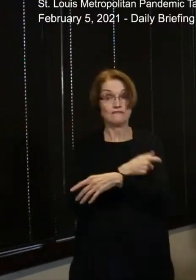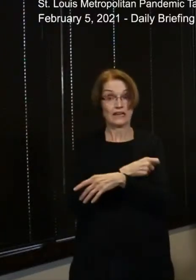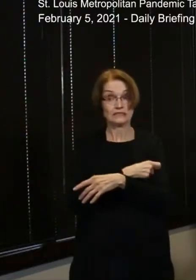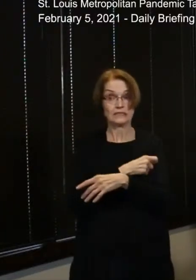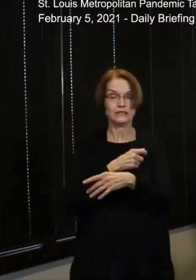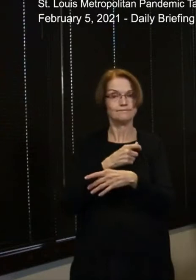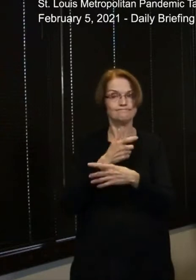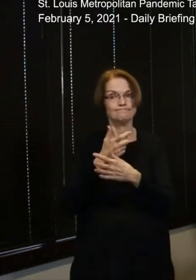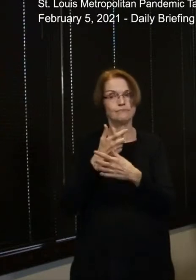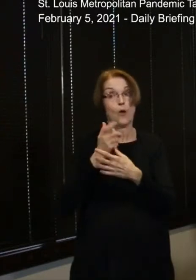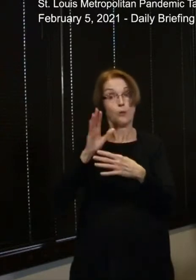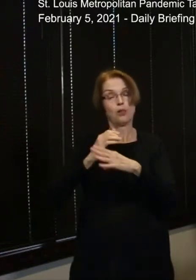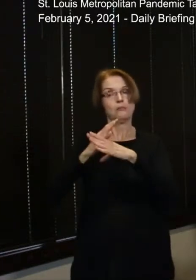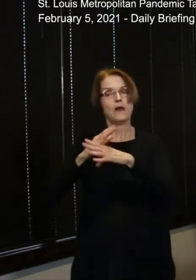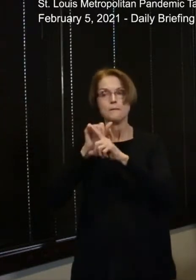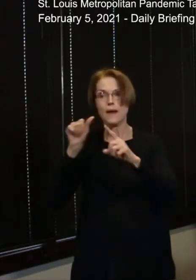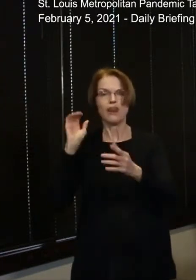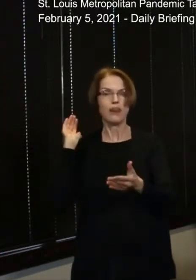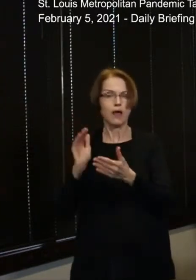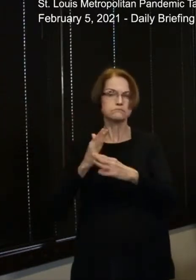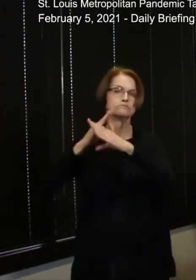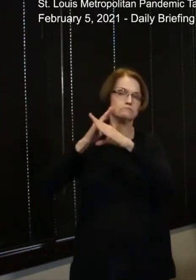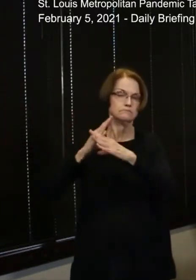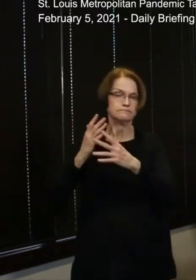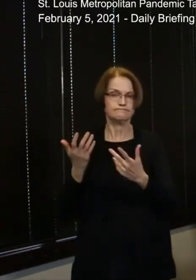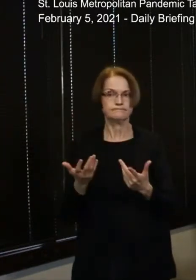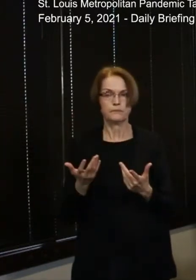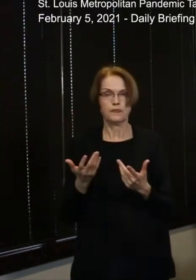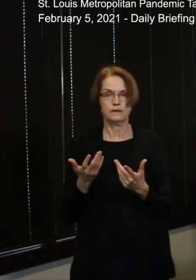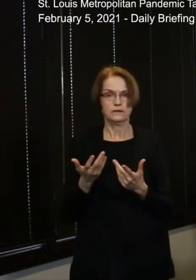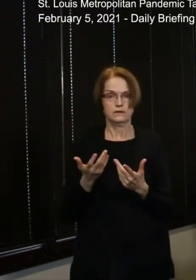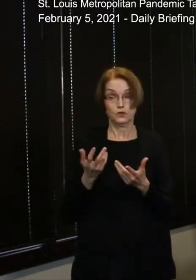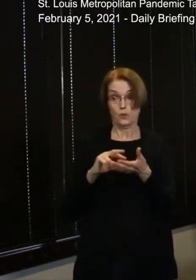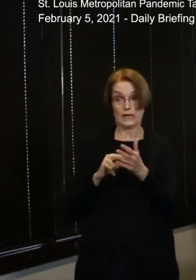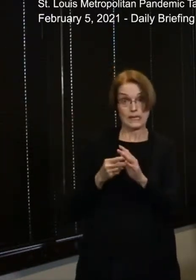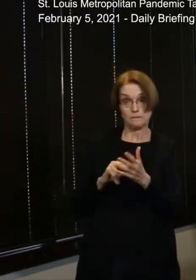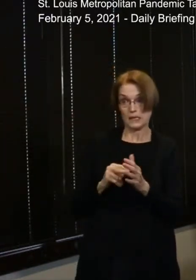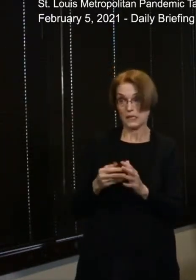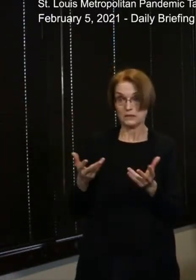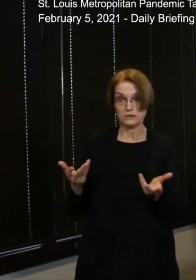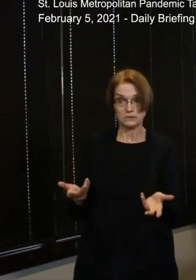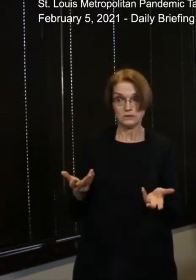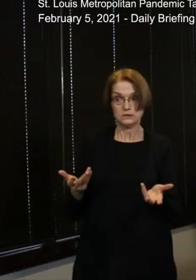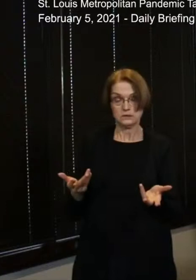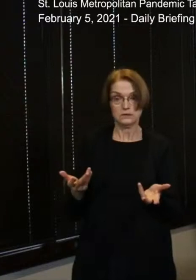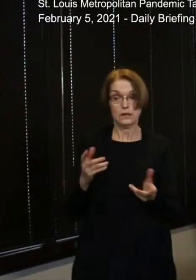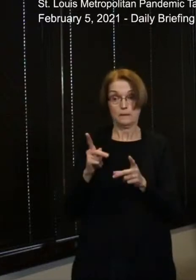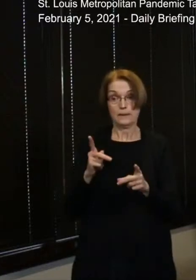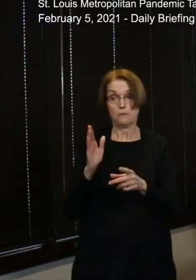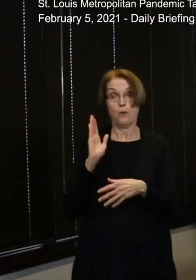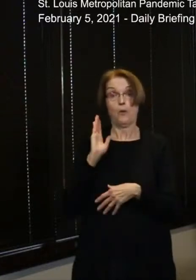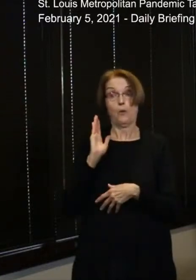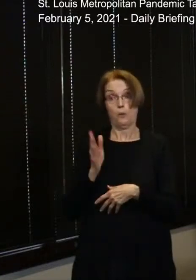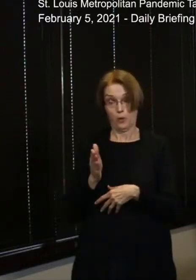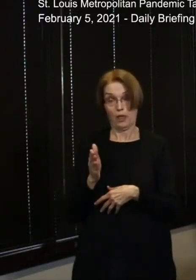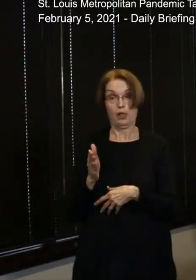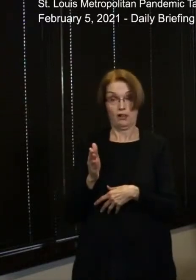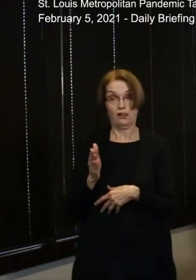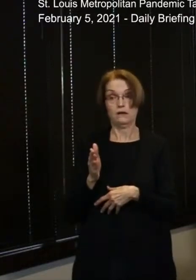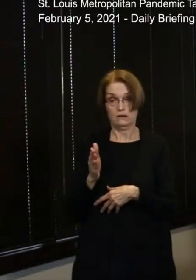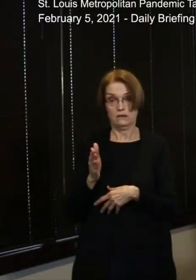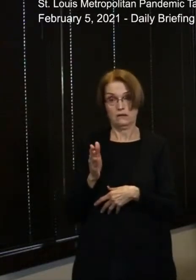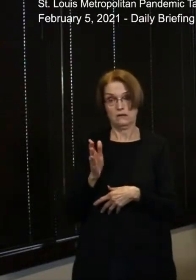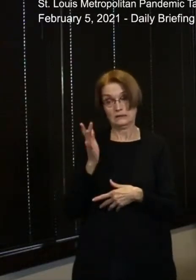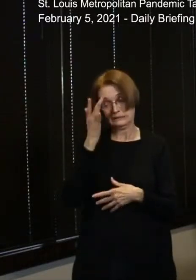just doesn't work as well. And we don't know, what does that mean? Does that mean that people will become sick enough to have to